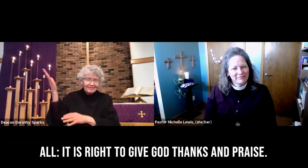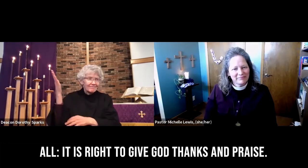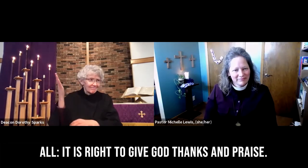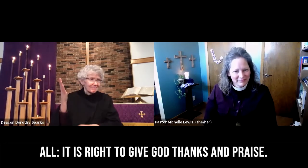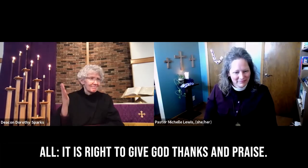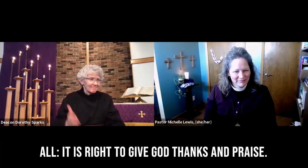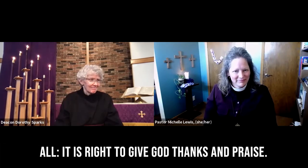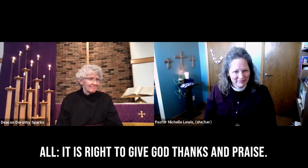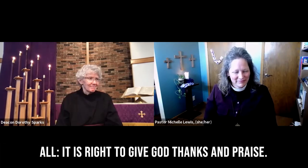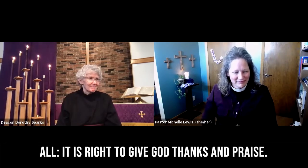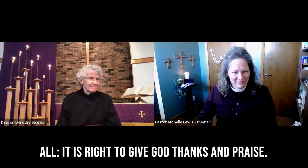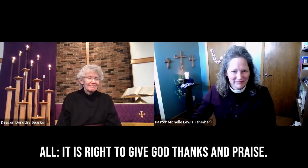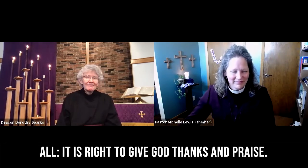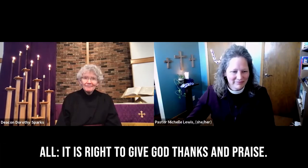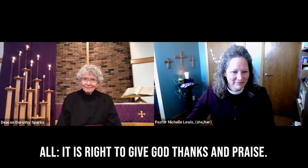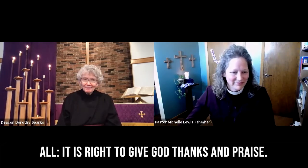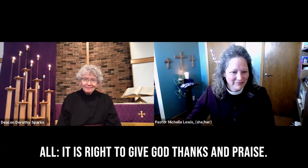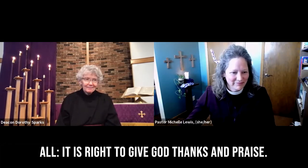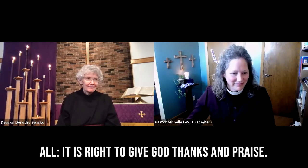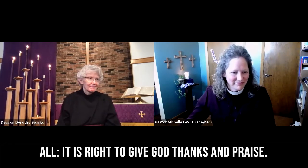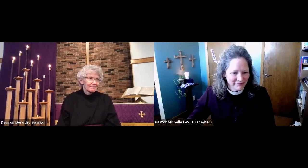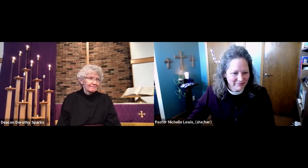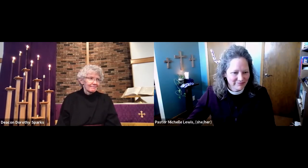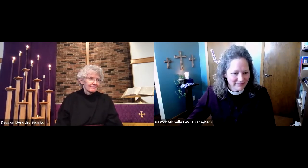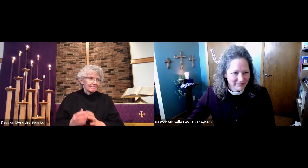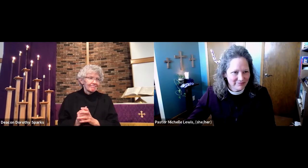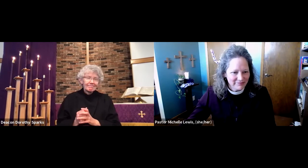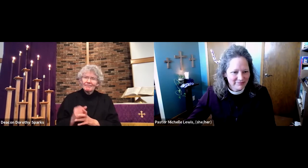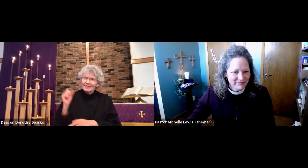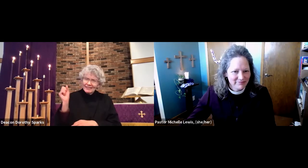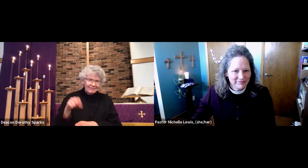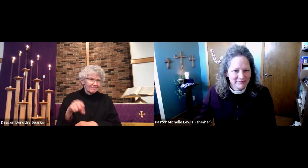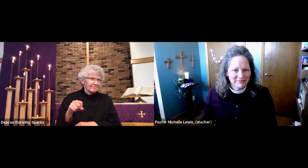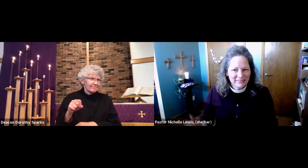It is right to give God thanks and praise.